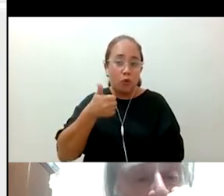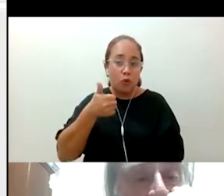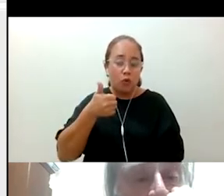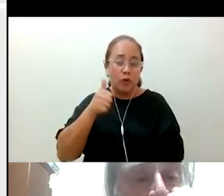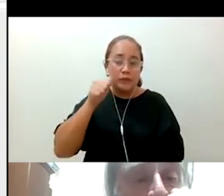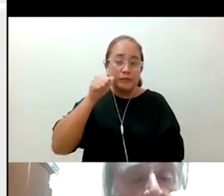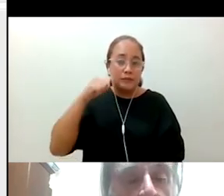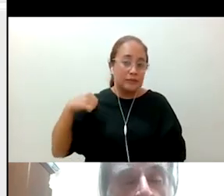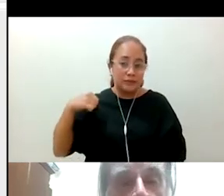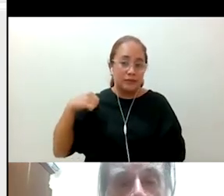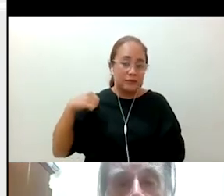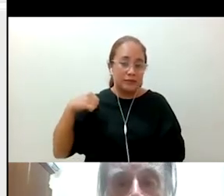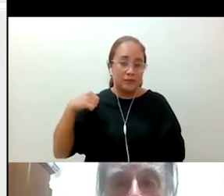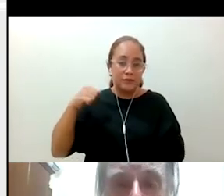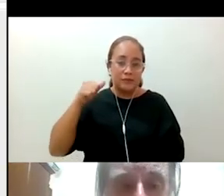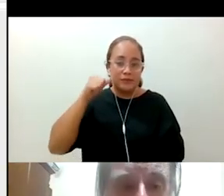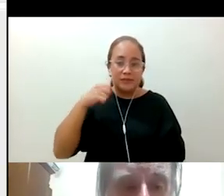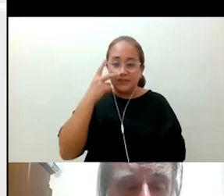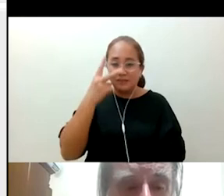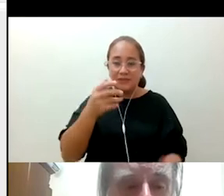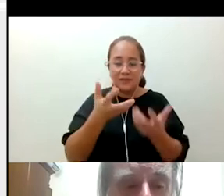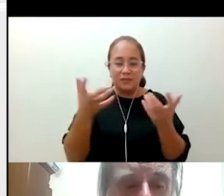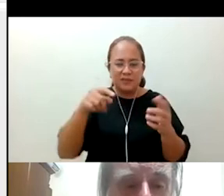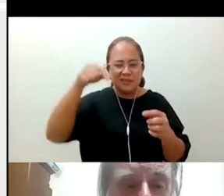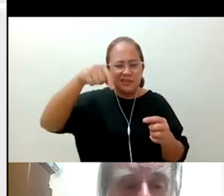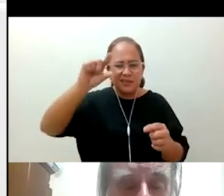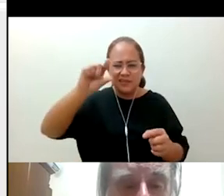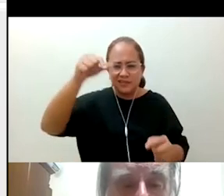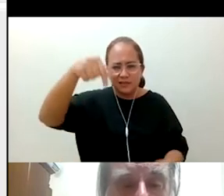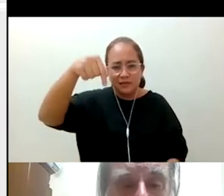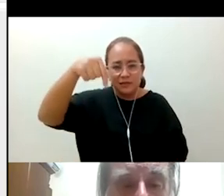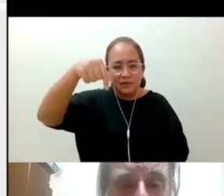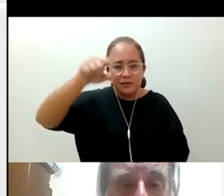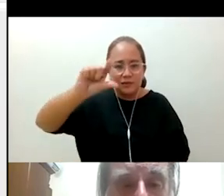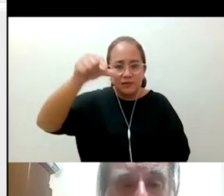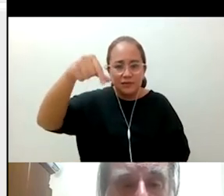were distinguished, and what was it? Hold on a second. Go down to the next one, 10.